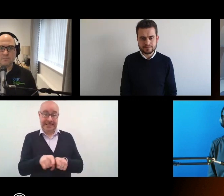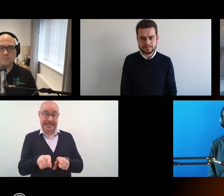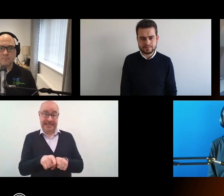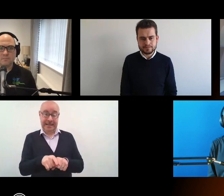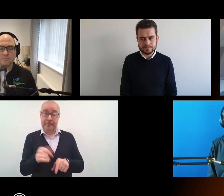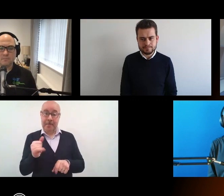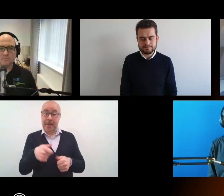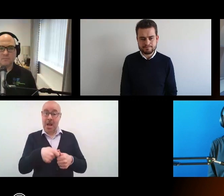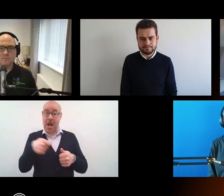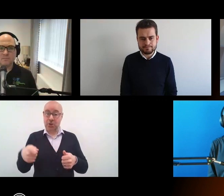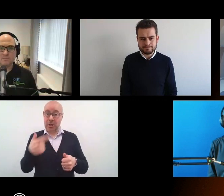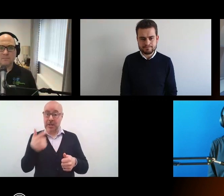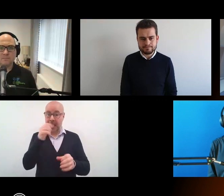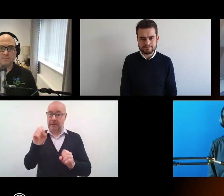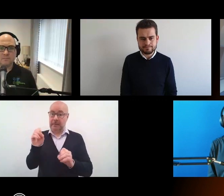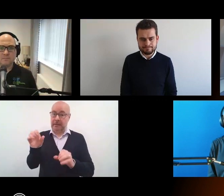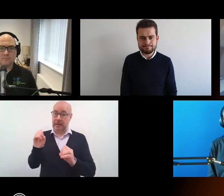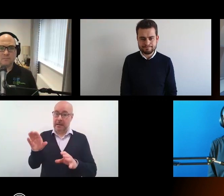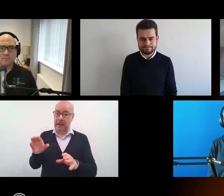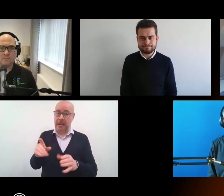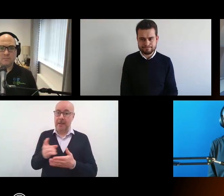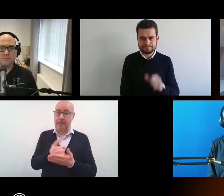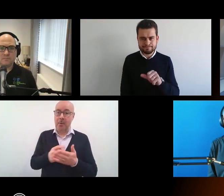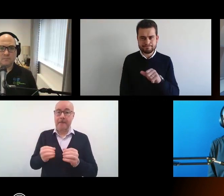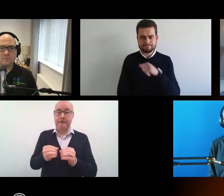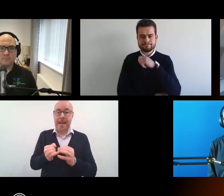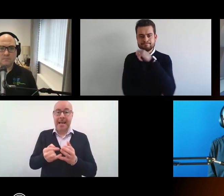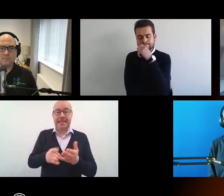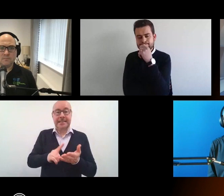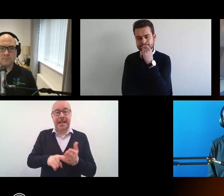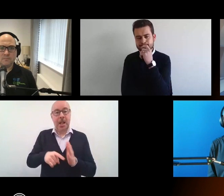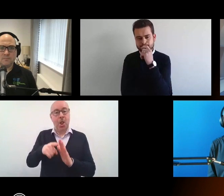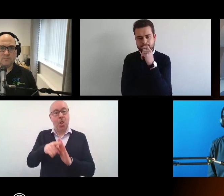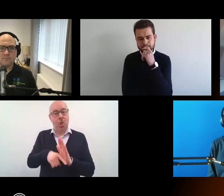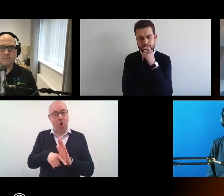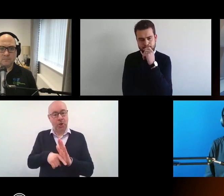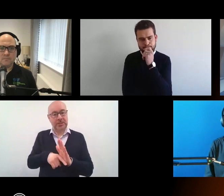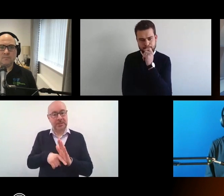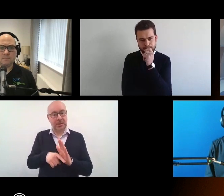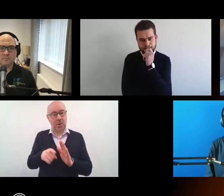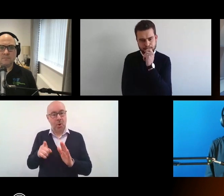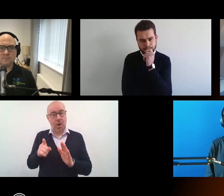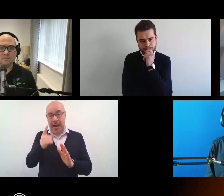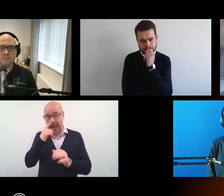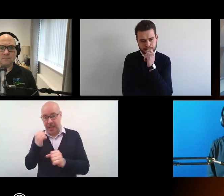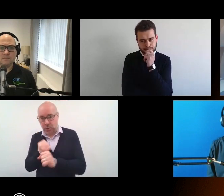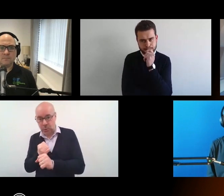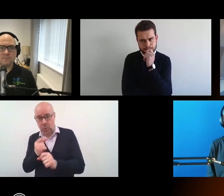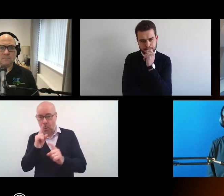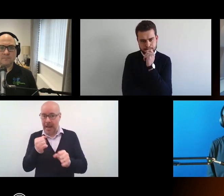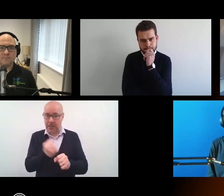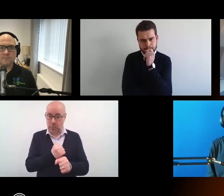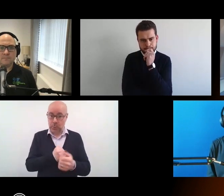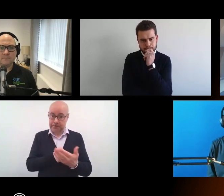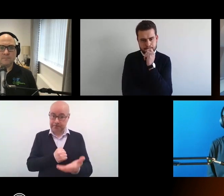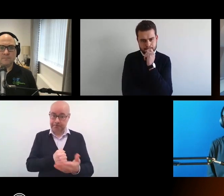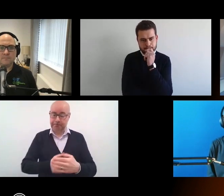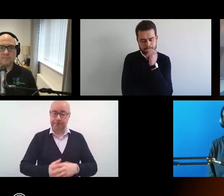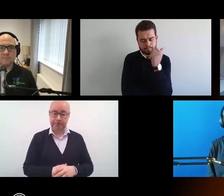how the British Sign Language laws have been put in place and what they can and can't do.